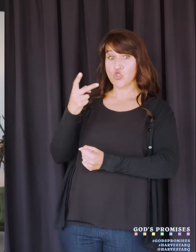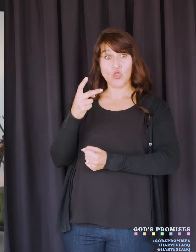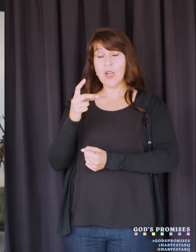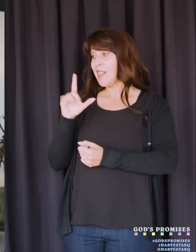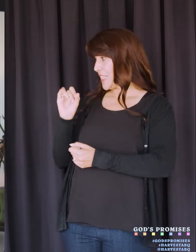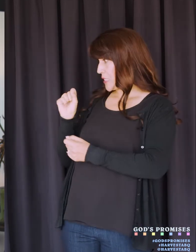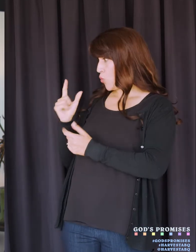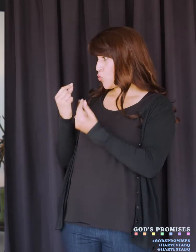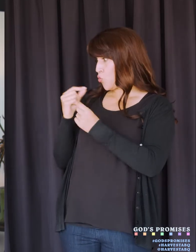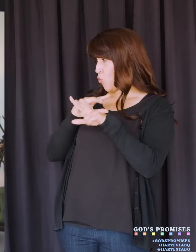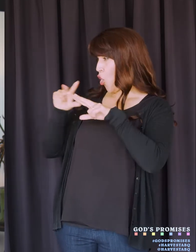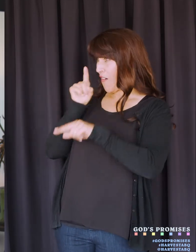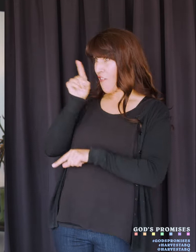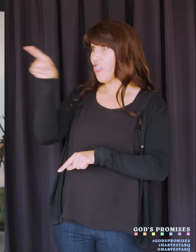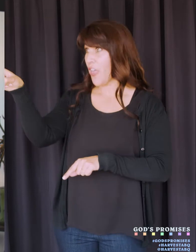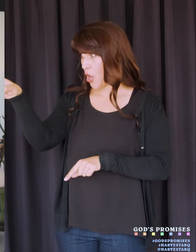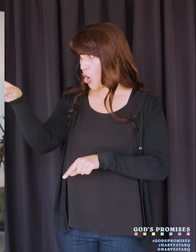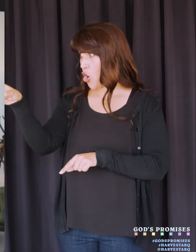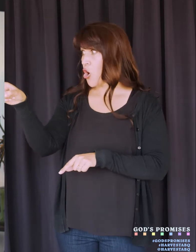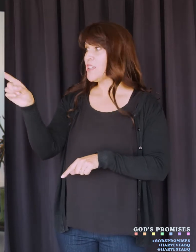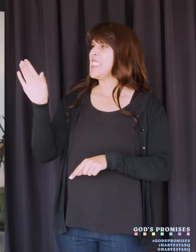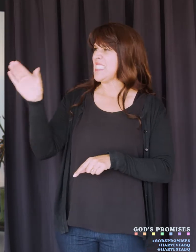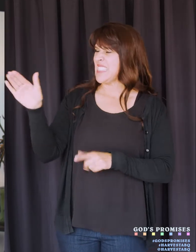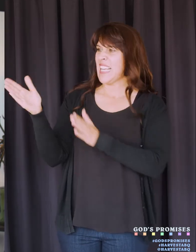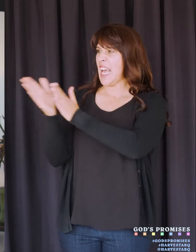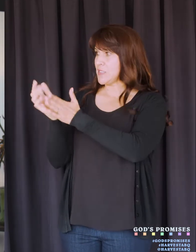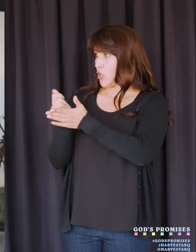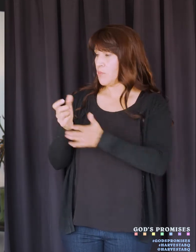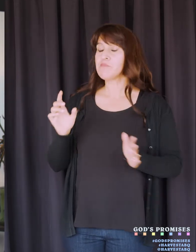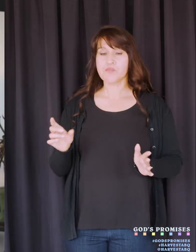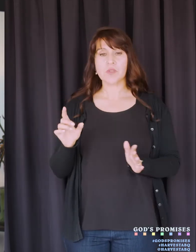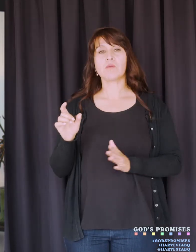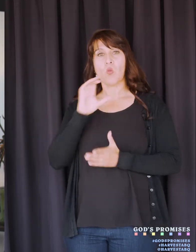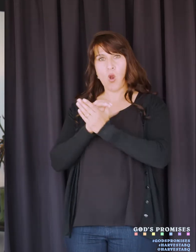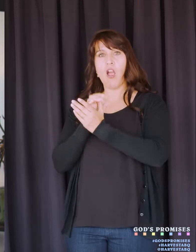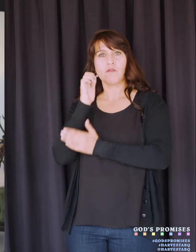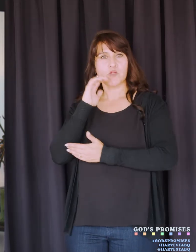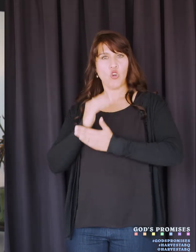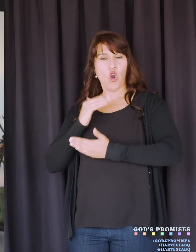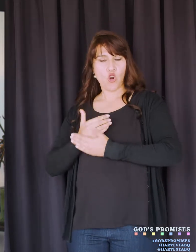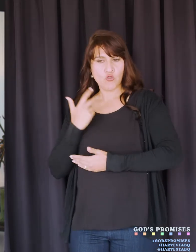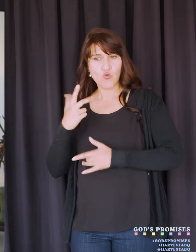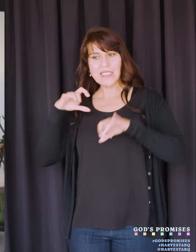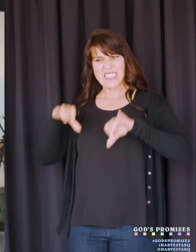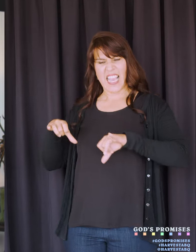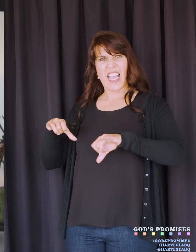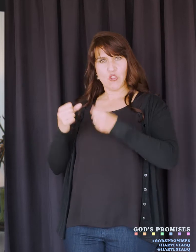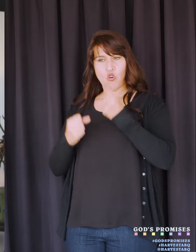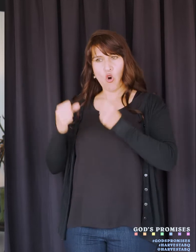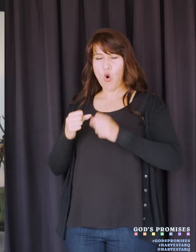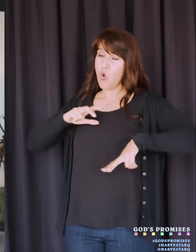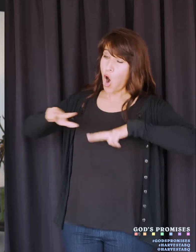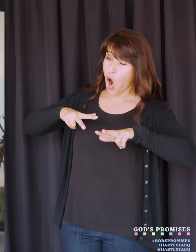I'm gonna hike over there and see if I can get us some help. So Lisa and the girls stayed in the car. I hiked across the field.